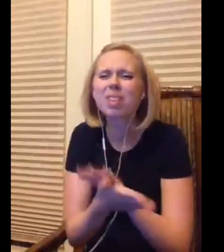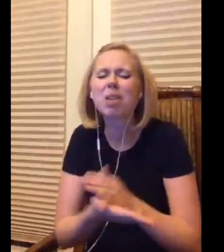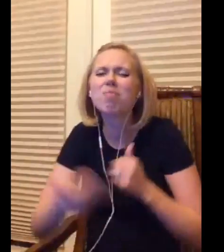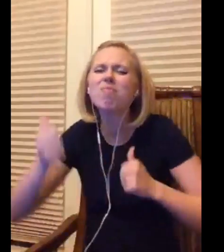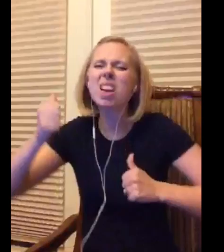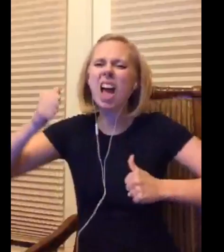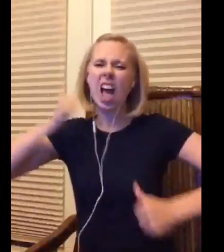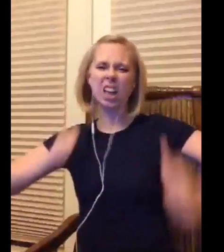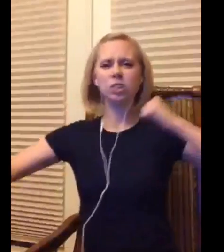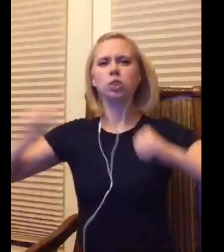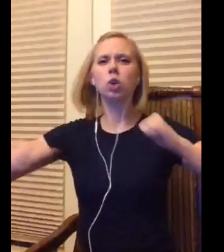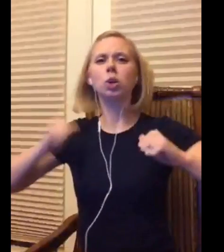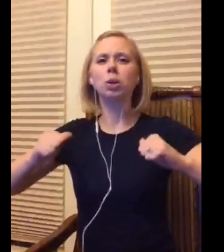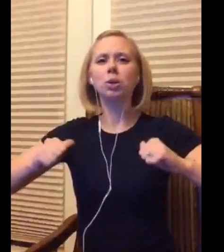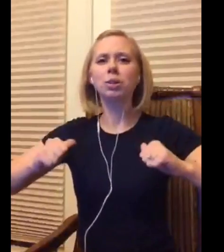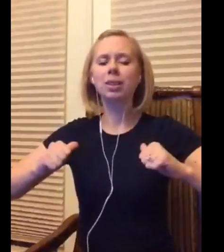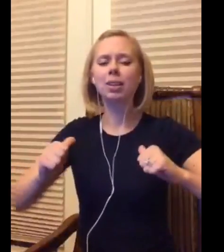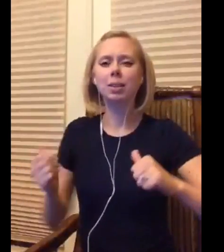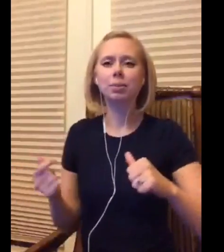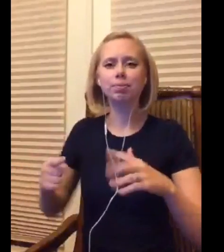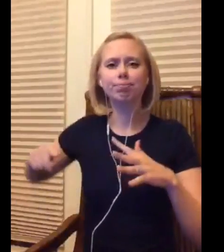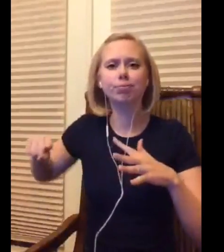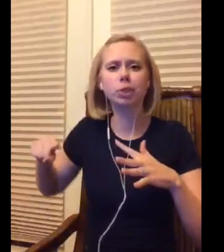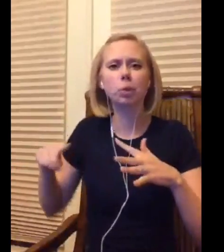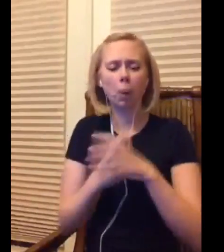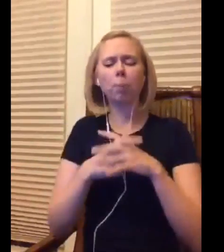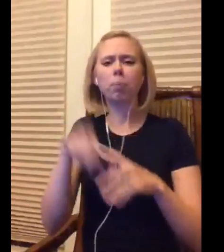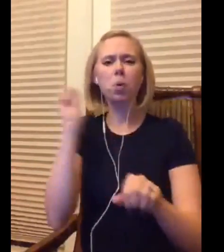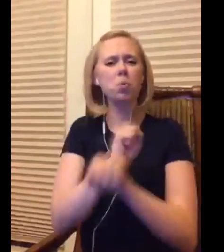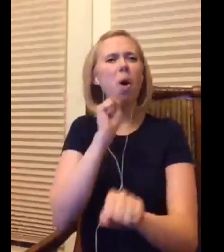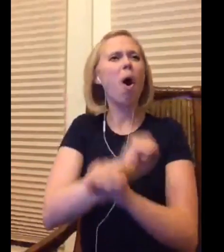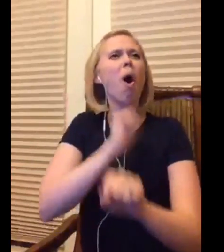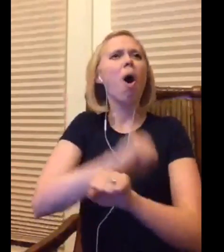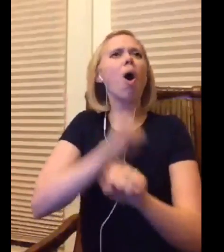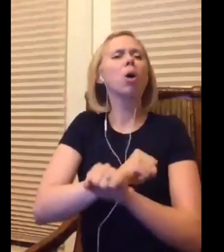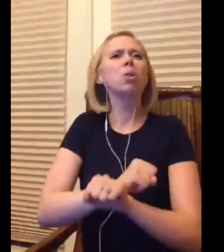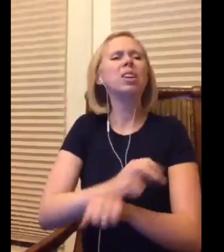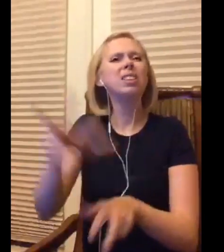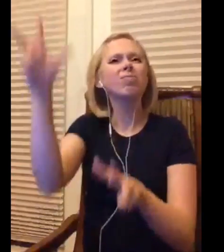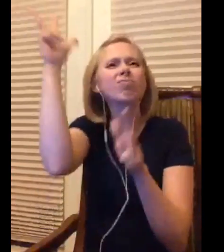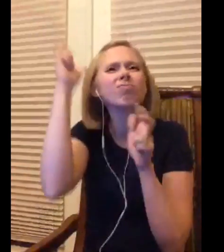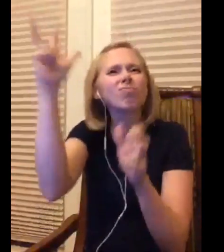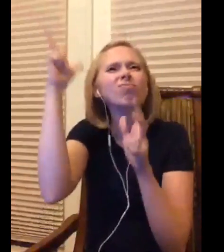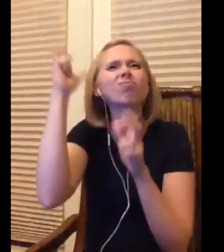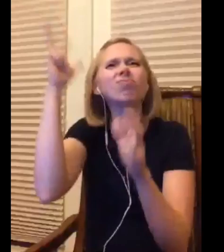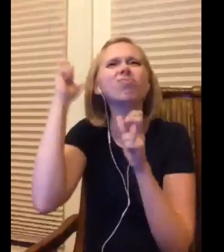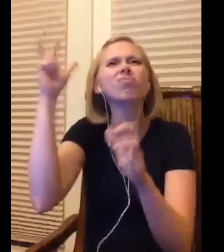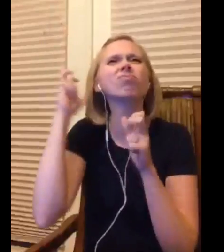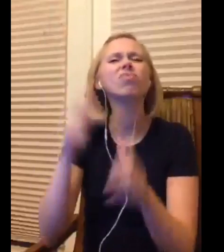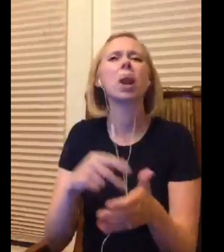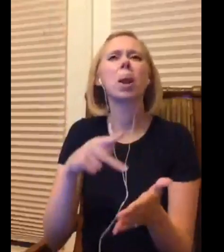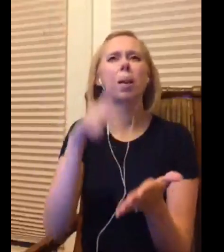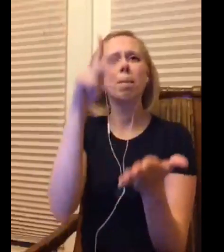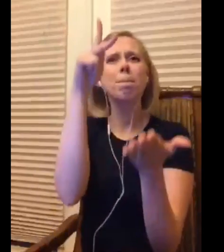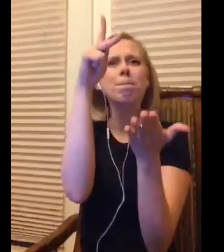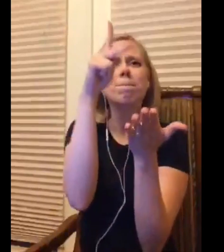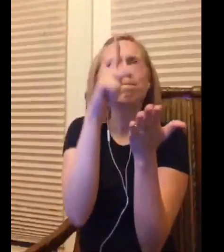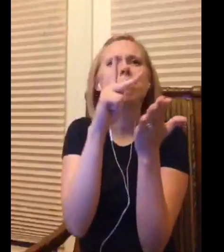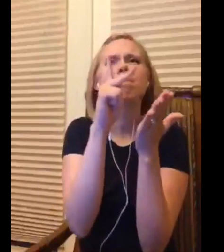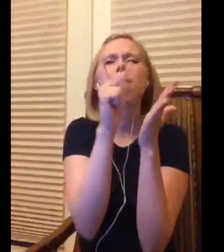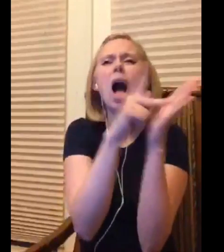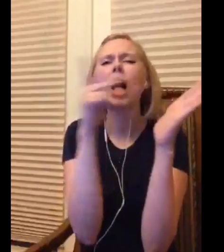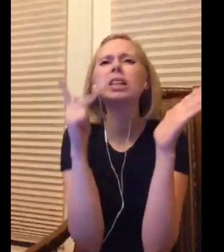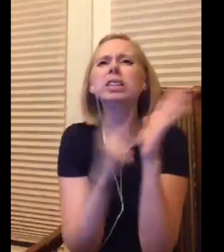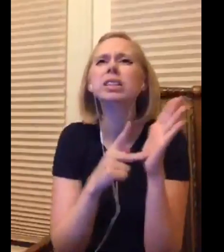So teachers become great actors and great actresses, and we come to work when we don't feel like it, and we listen to policy